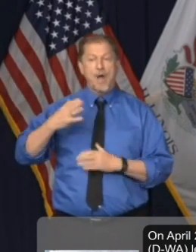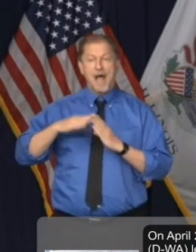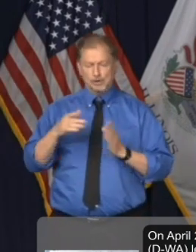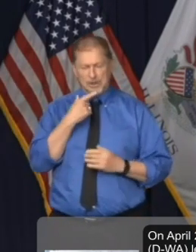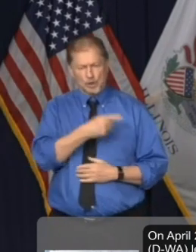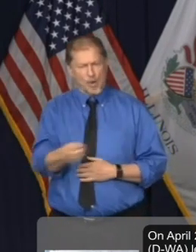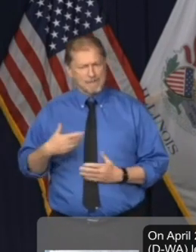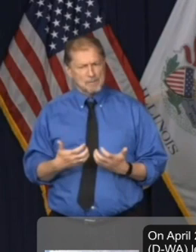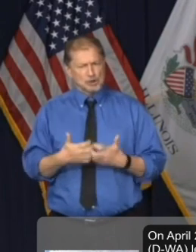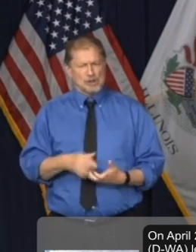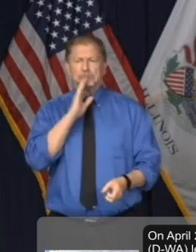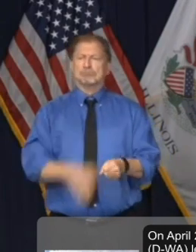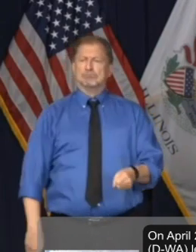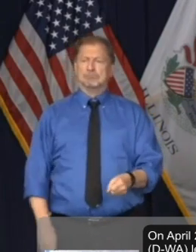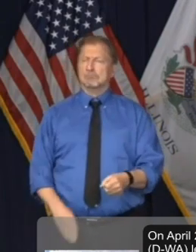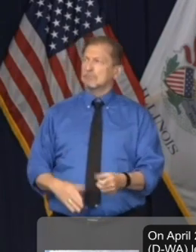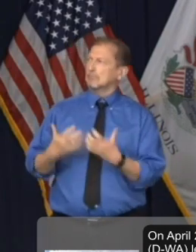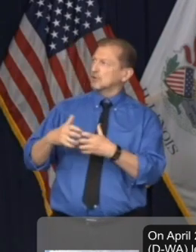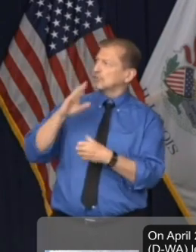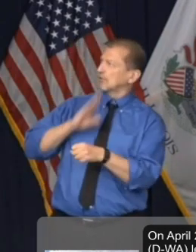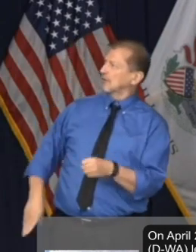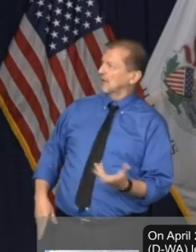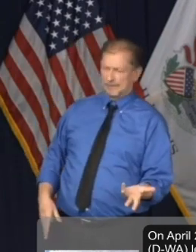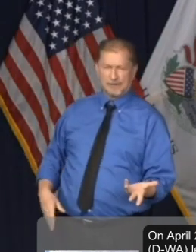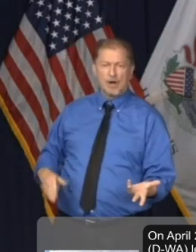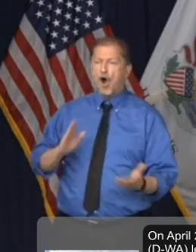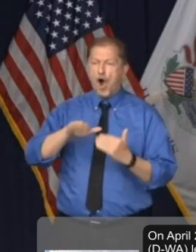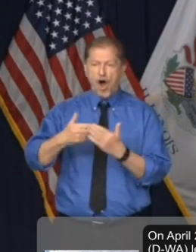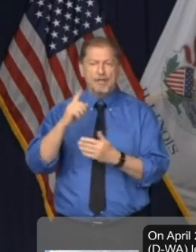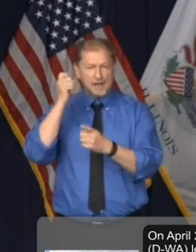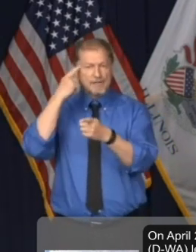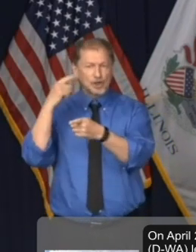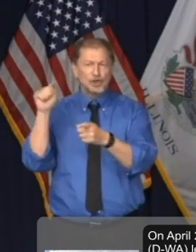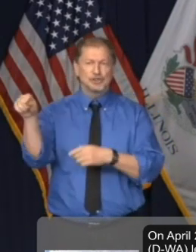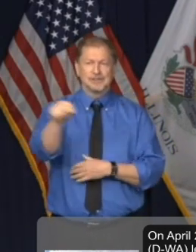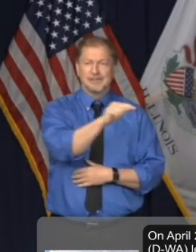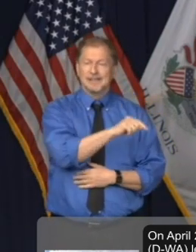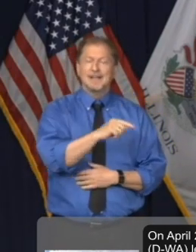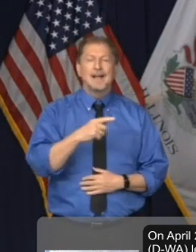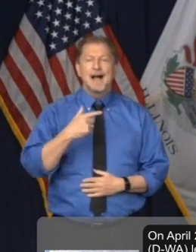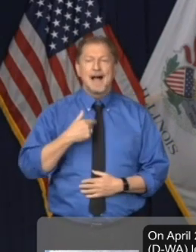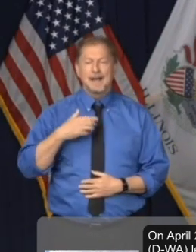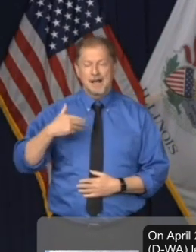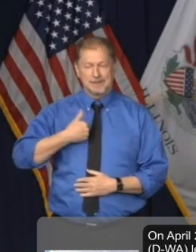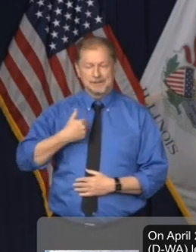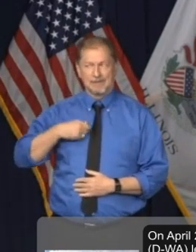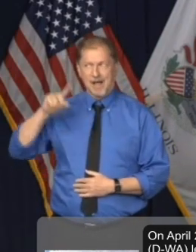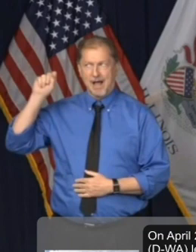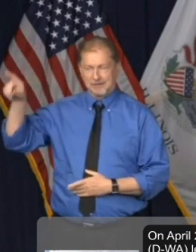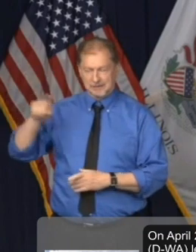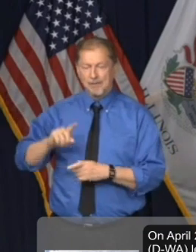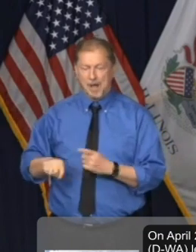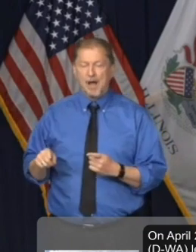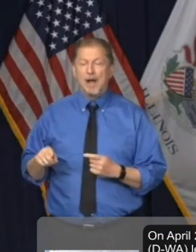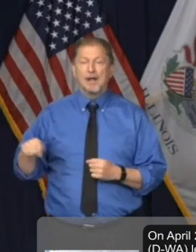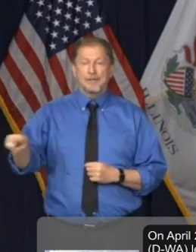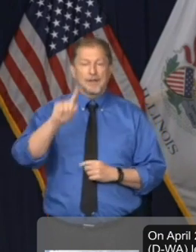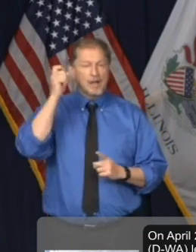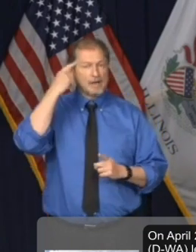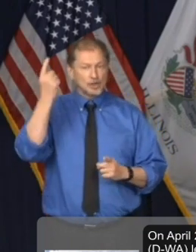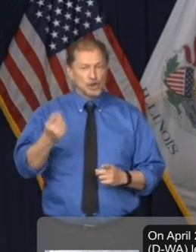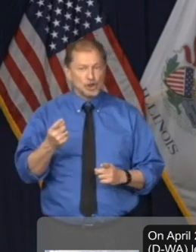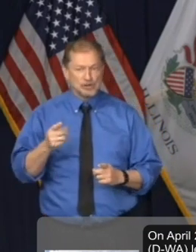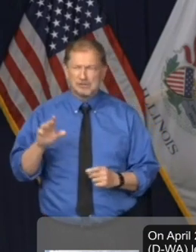it. And what all of us governors said back, I did not get a chance to ask a question today, but the